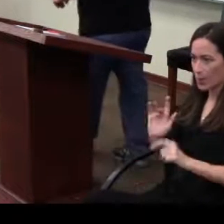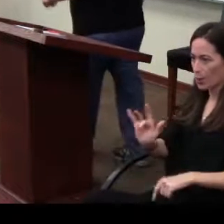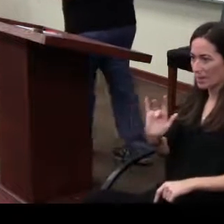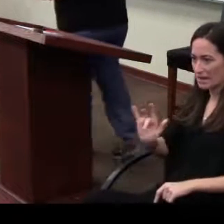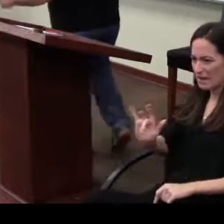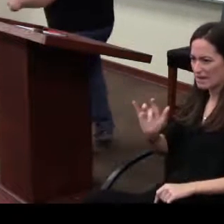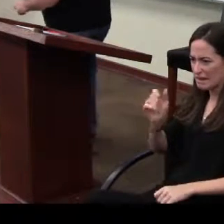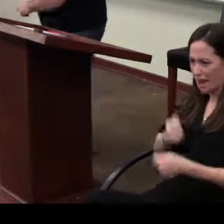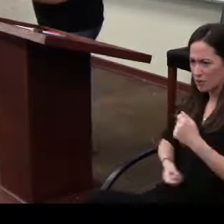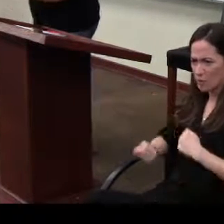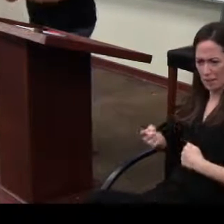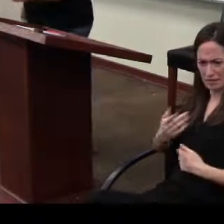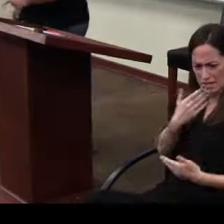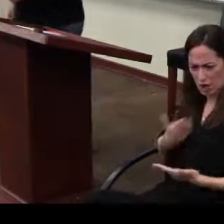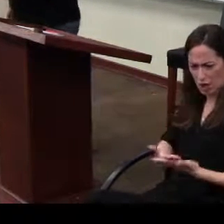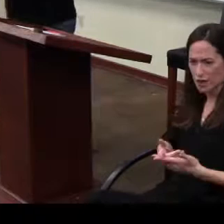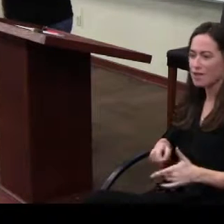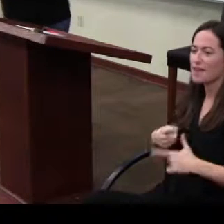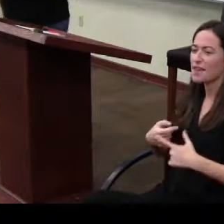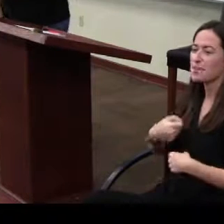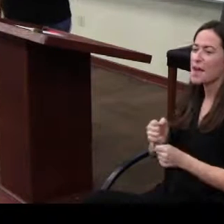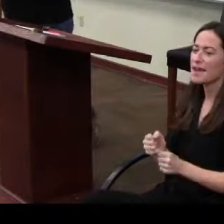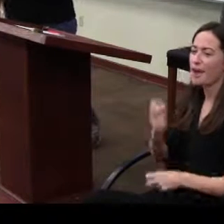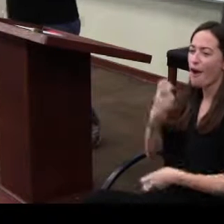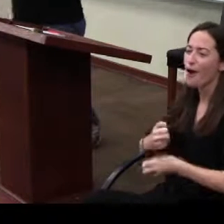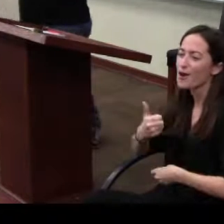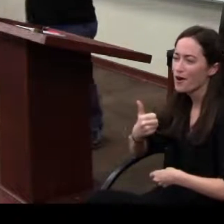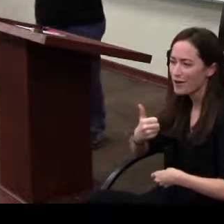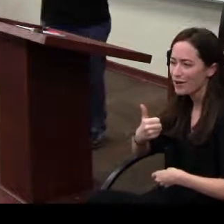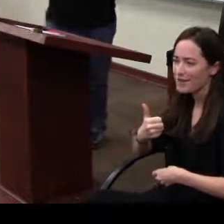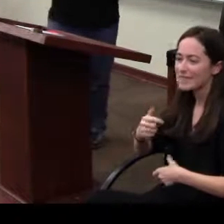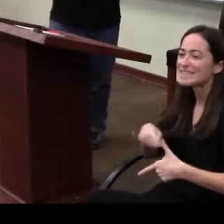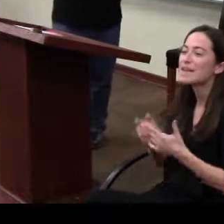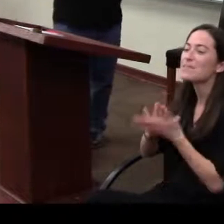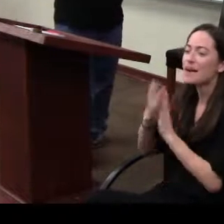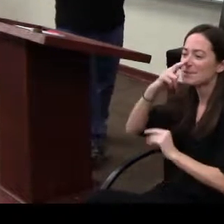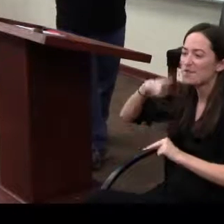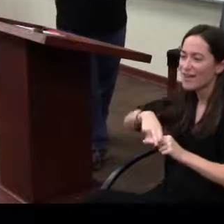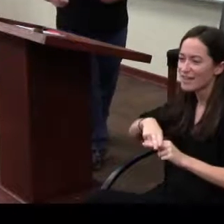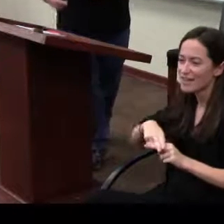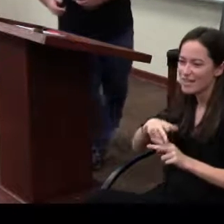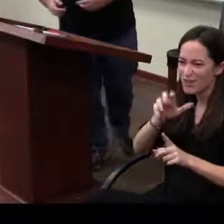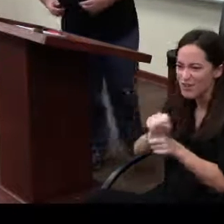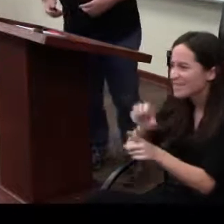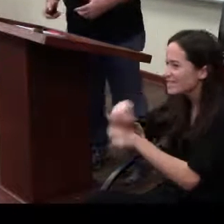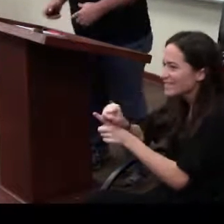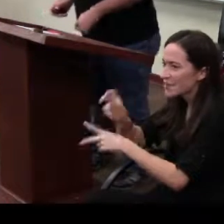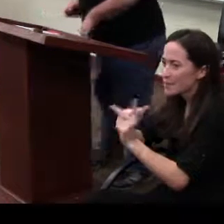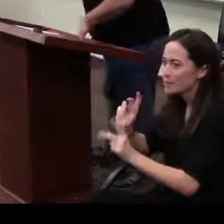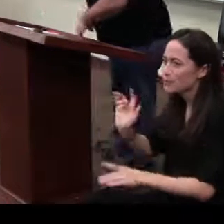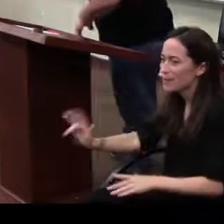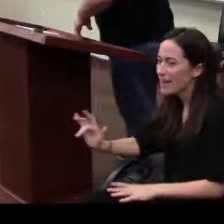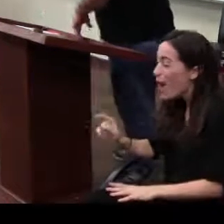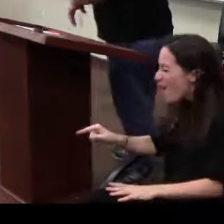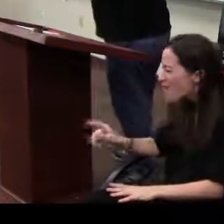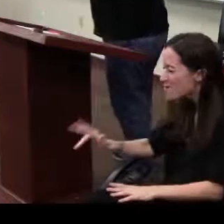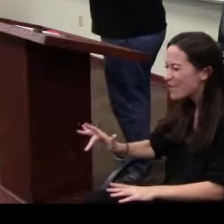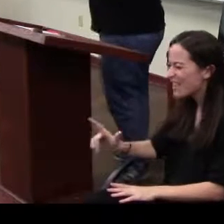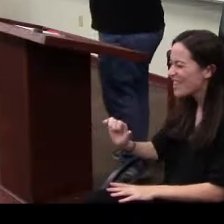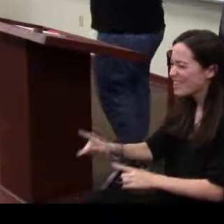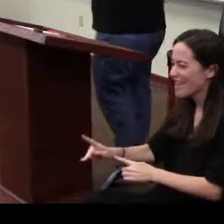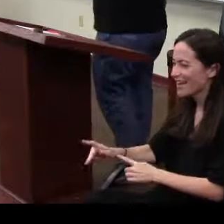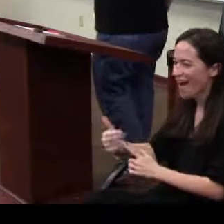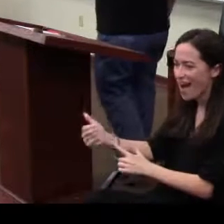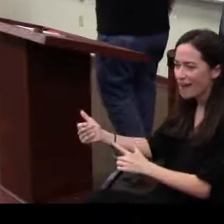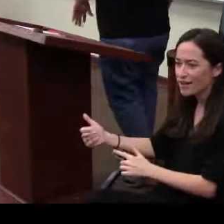fun. That's where you get to get really creative on some of these things and get people to click on stuff, right?